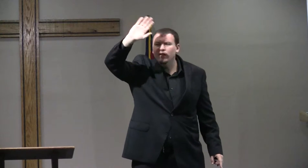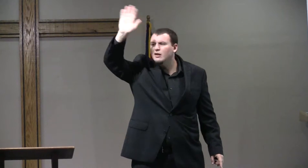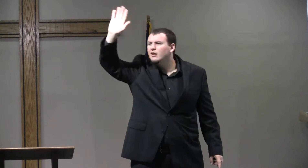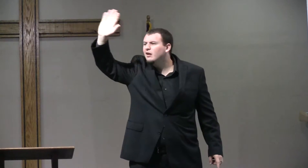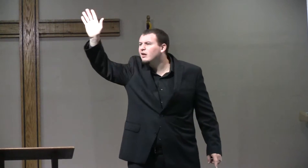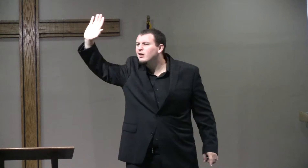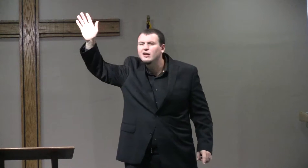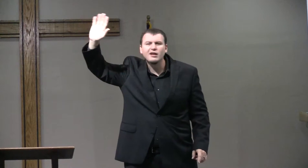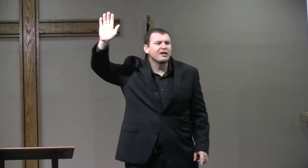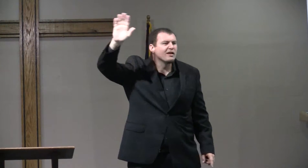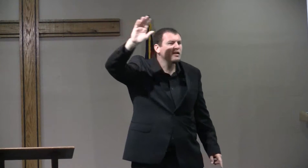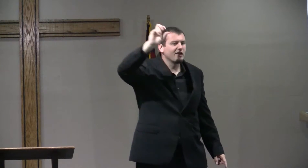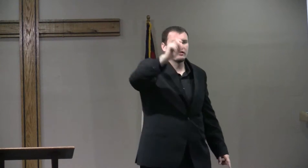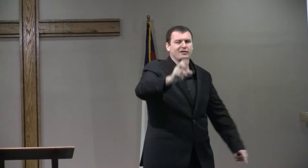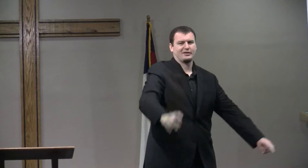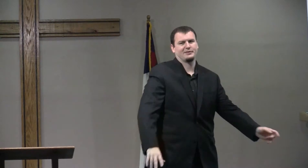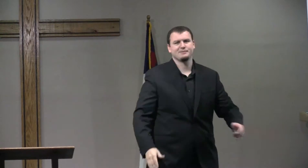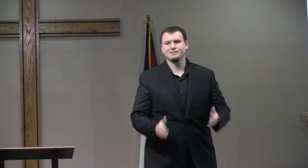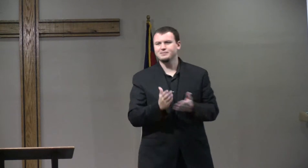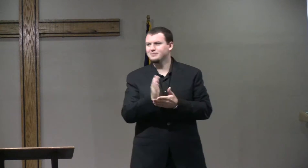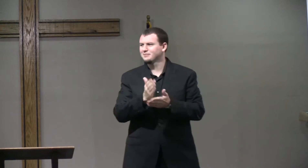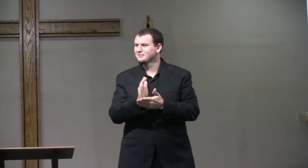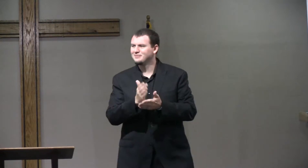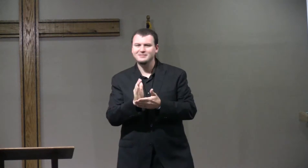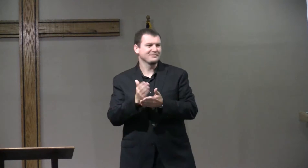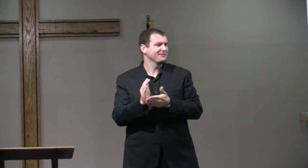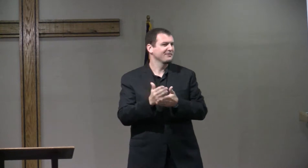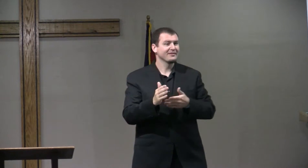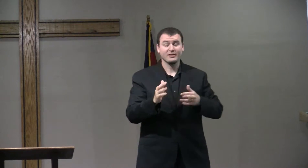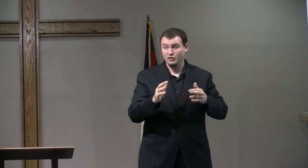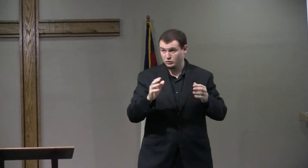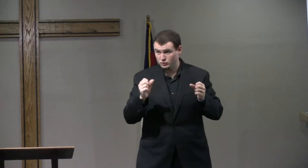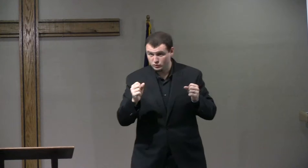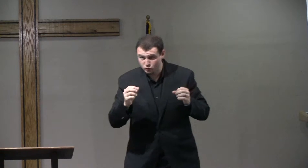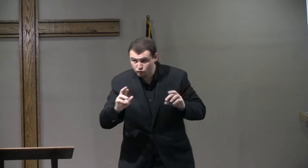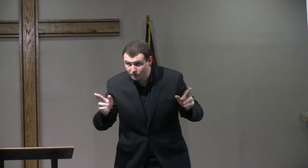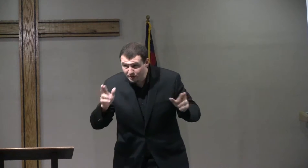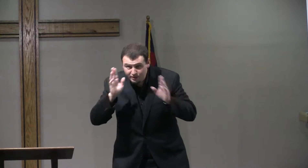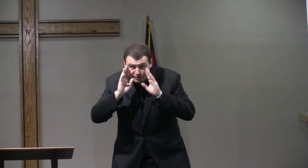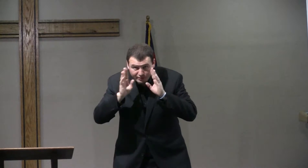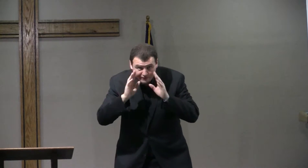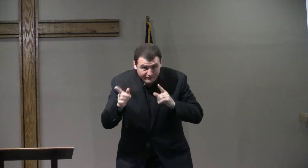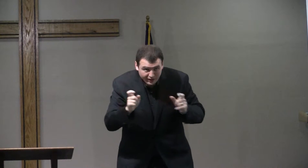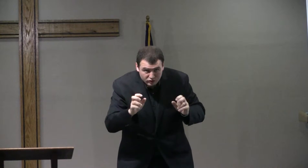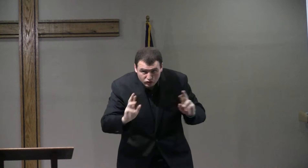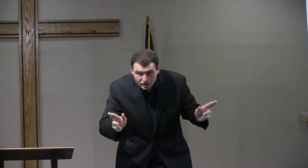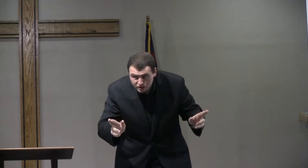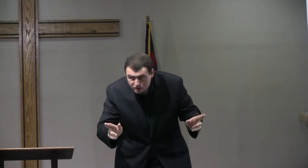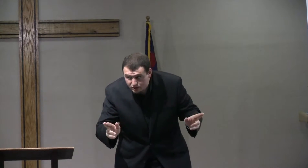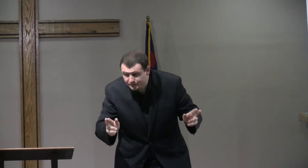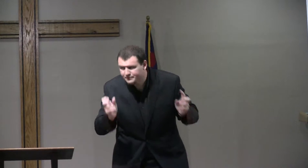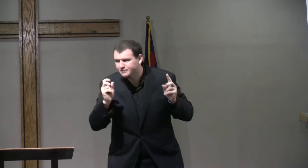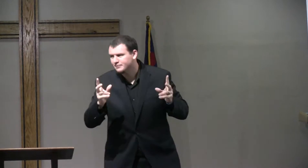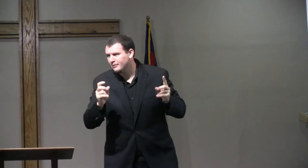Hello there. Okay. All right. So are you ready? You ready to pay